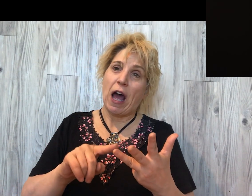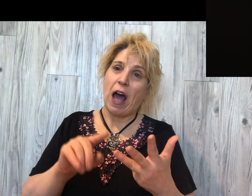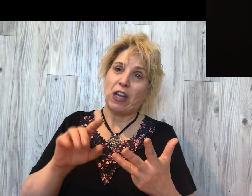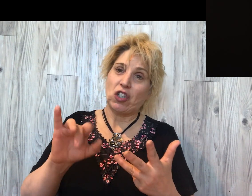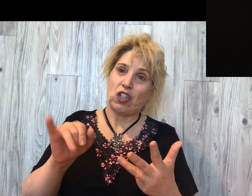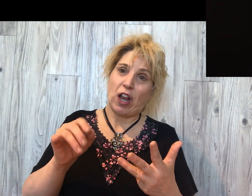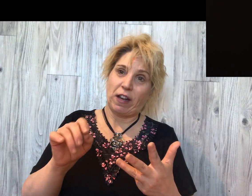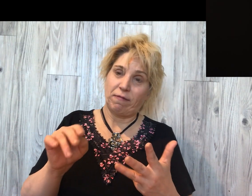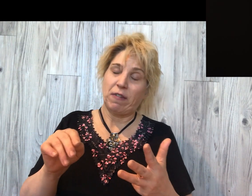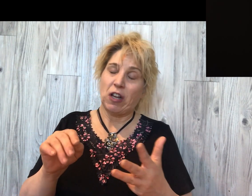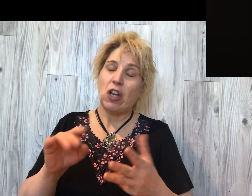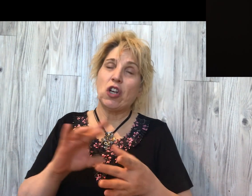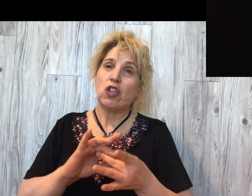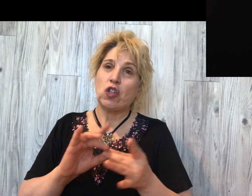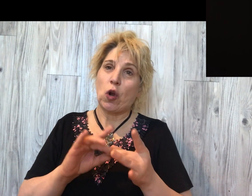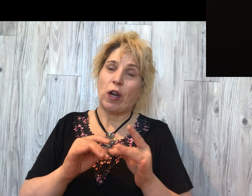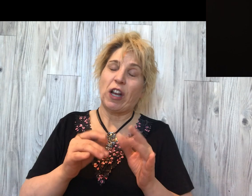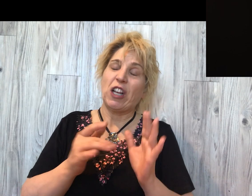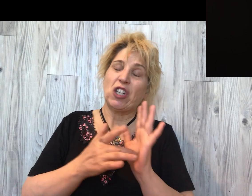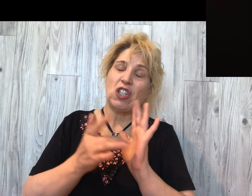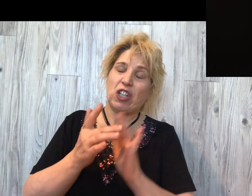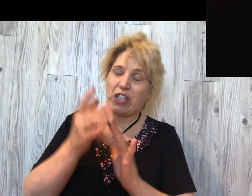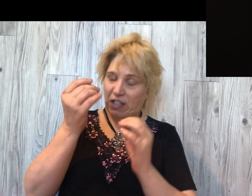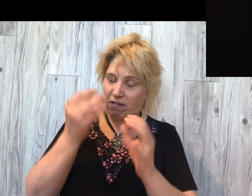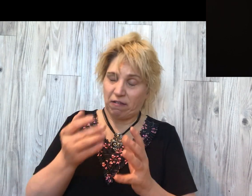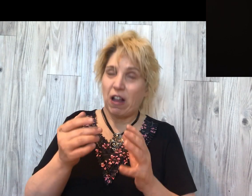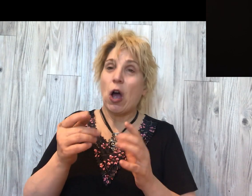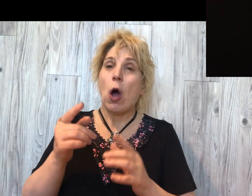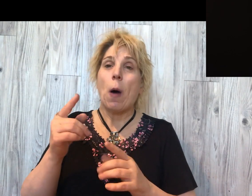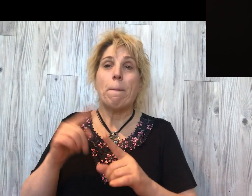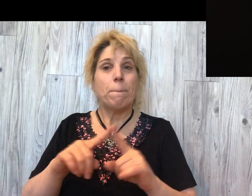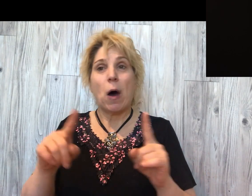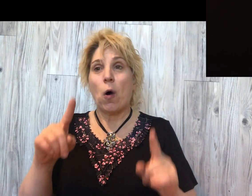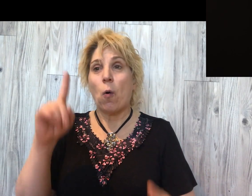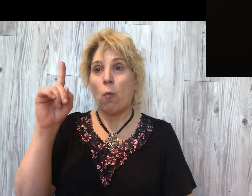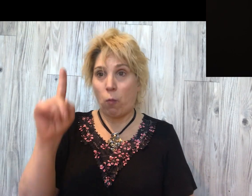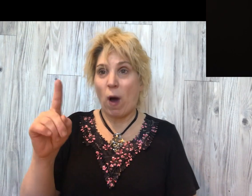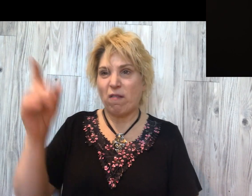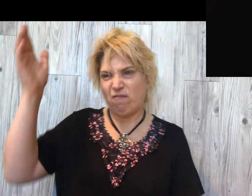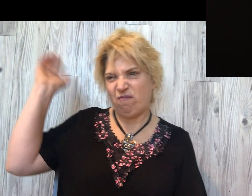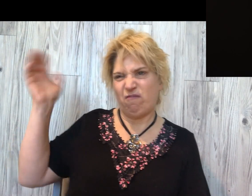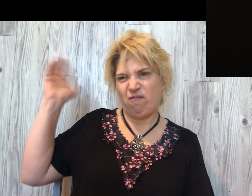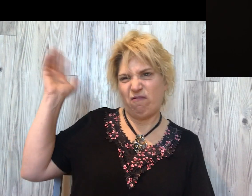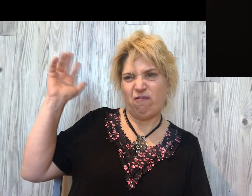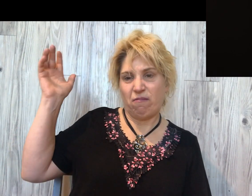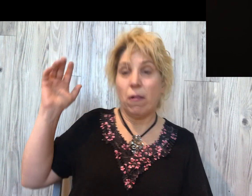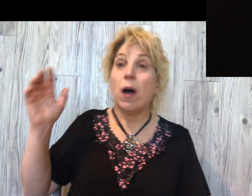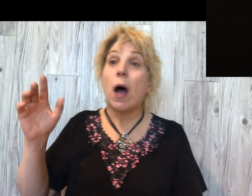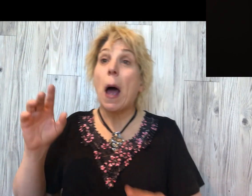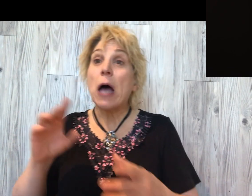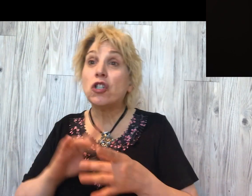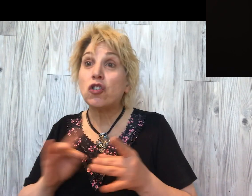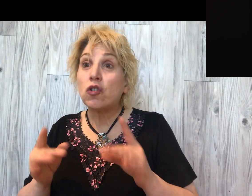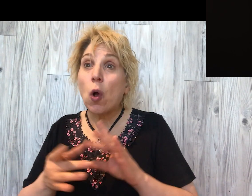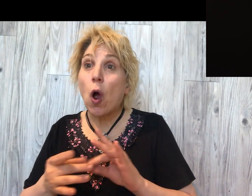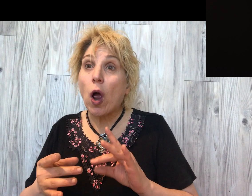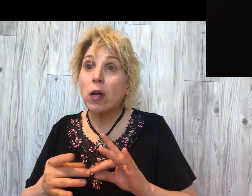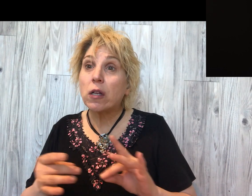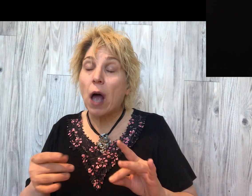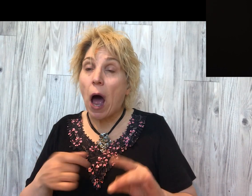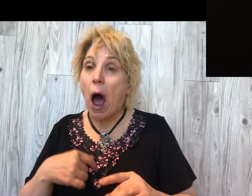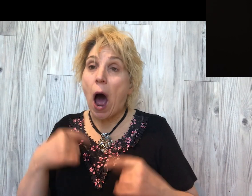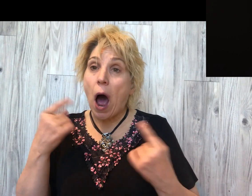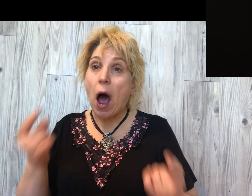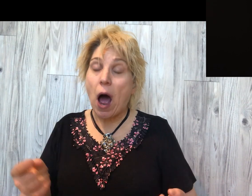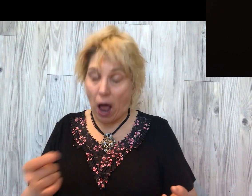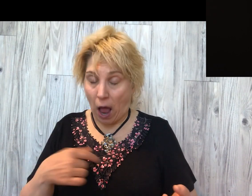stories Jesus told. Interestingly, there's only one sermon that he preached, but many stories. Truth